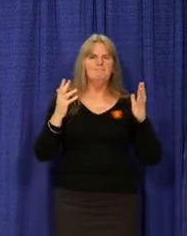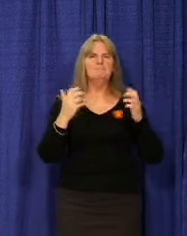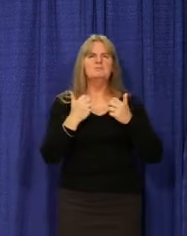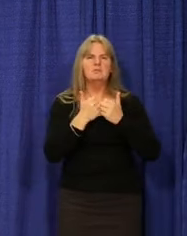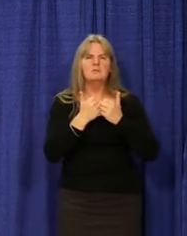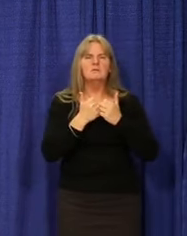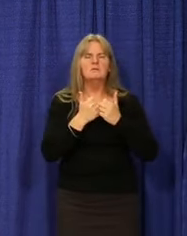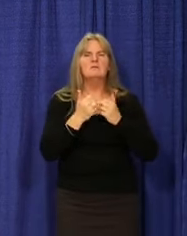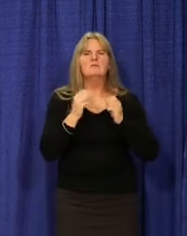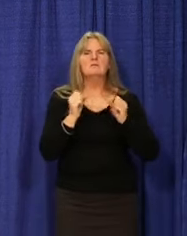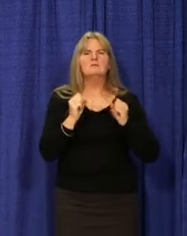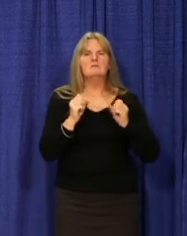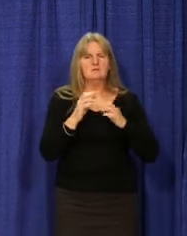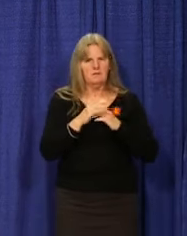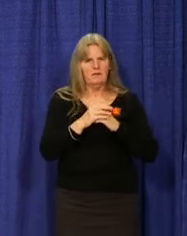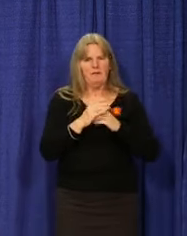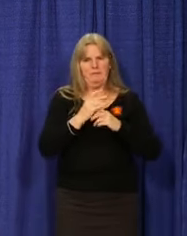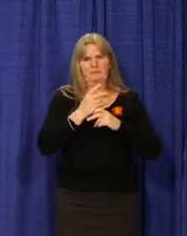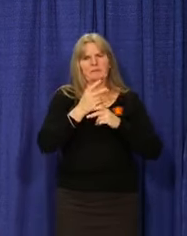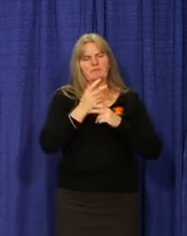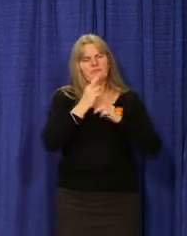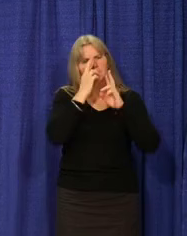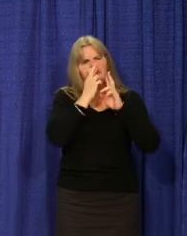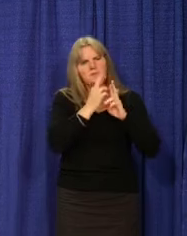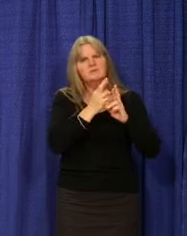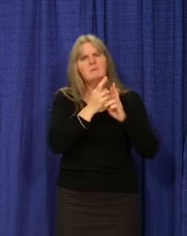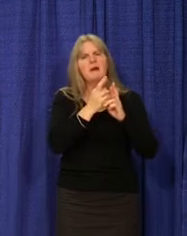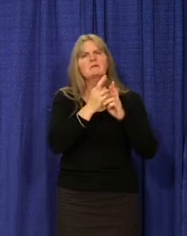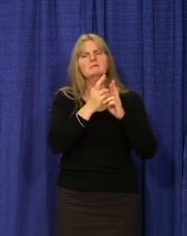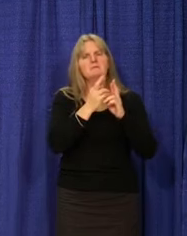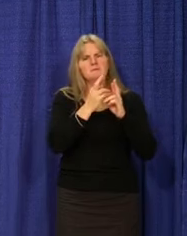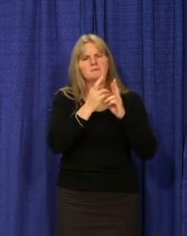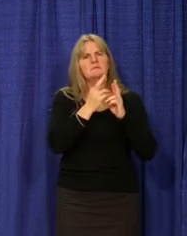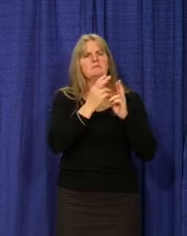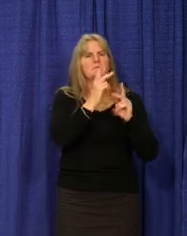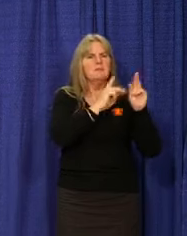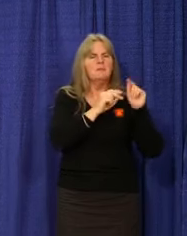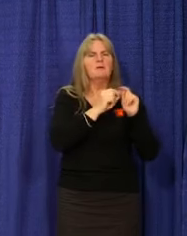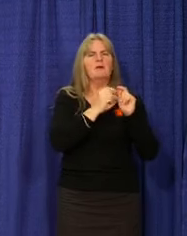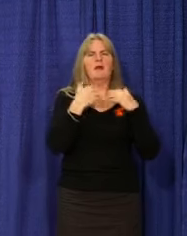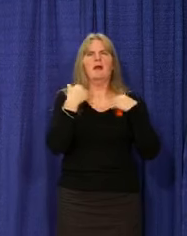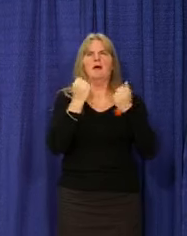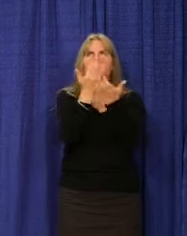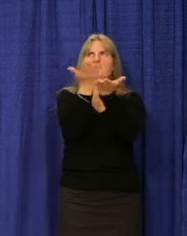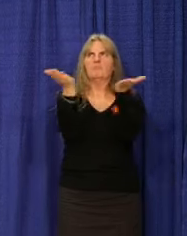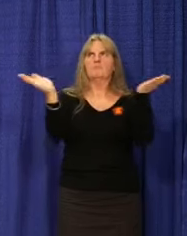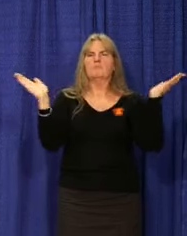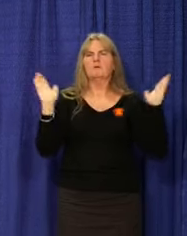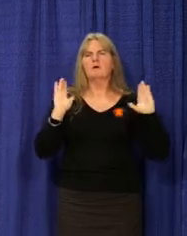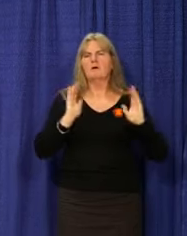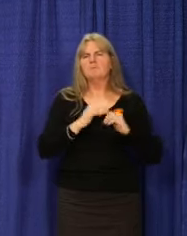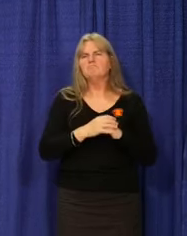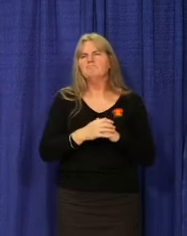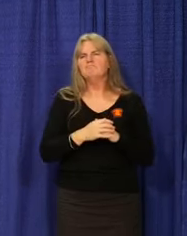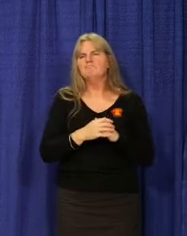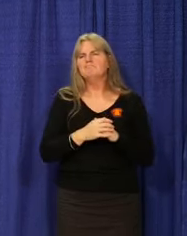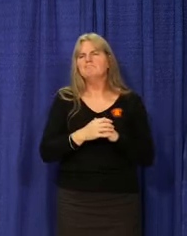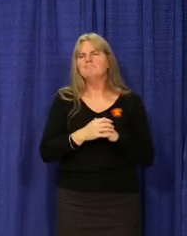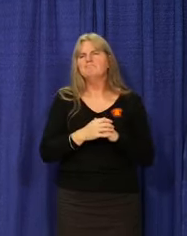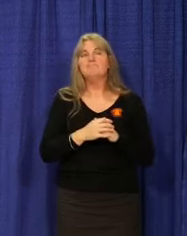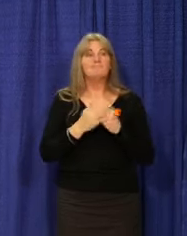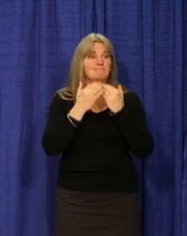a way that is protecting the overall health and well-being of the community. Thank you, Minister